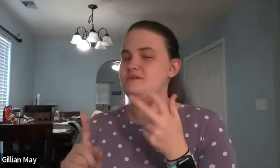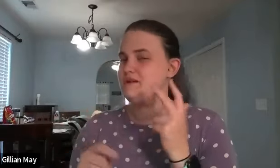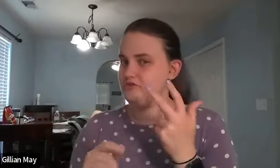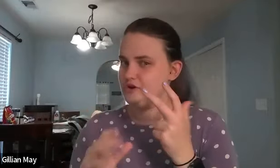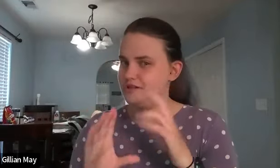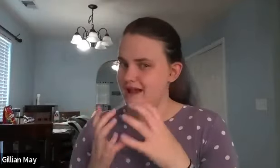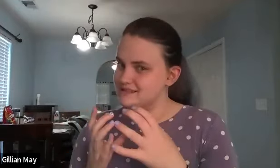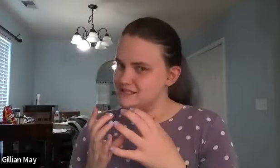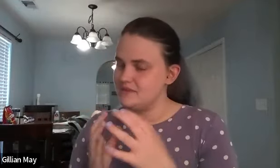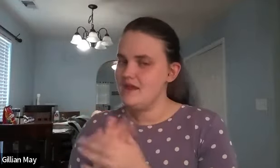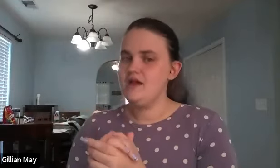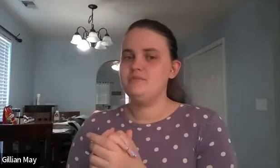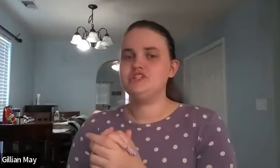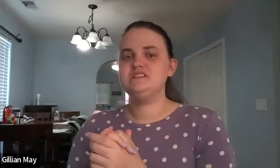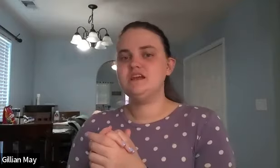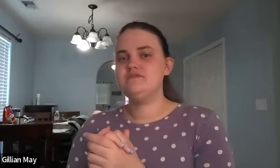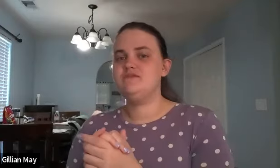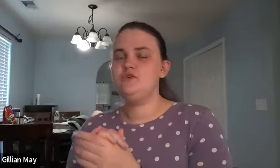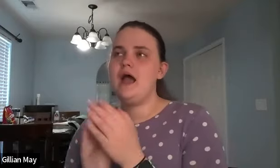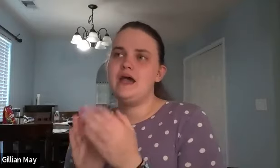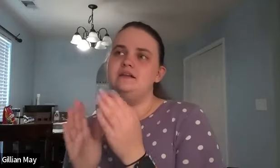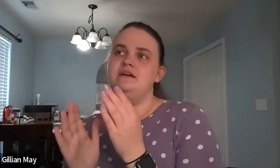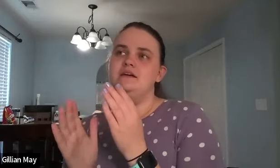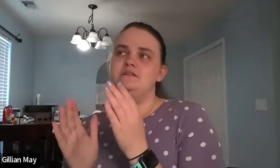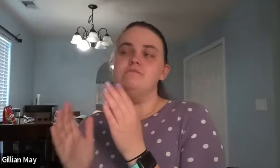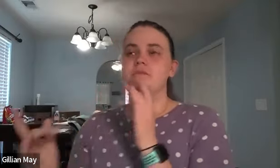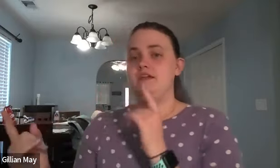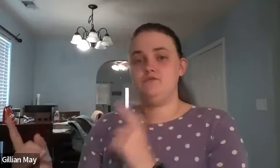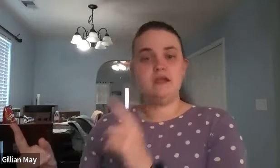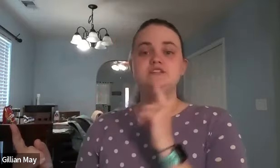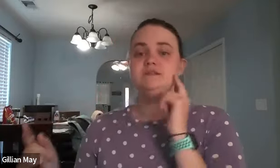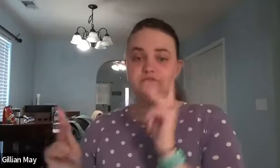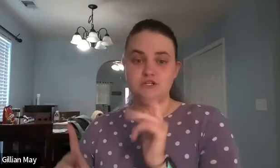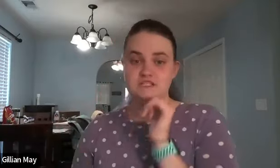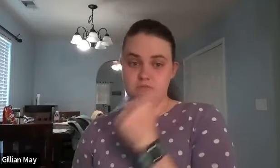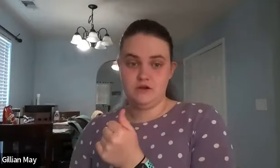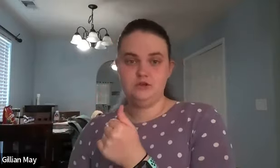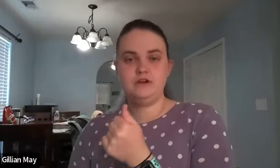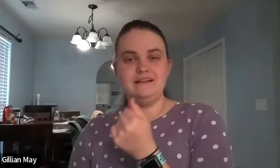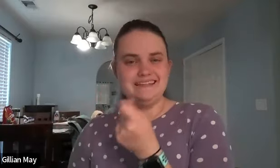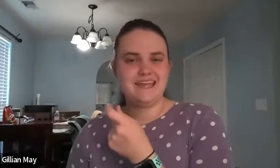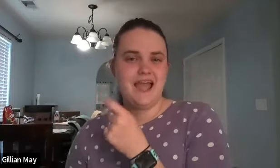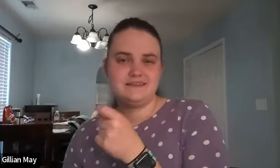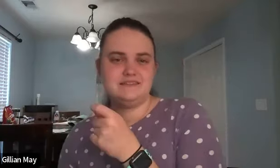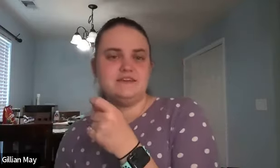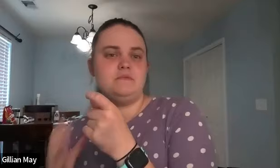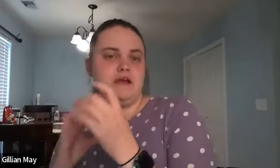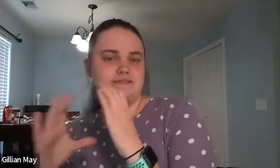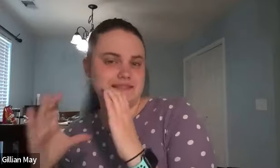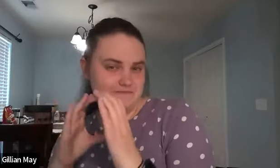been our 3rd class, but just enough that if you had, like if you ran into a deaf person tomorrow, you could at least ask them and have